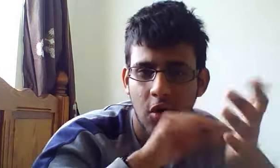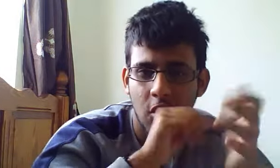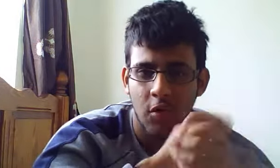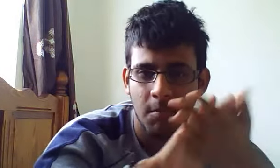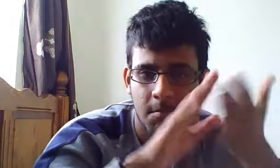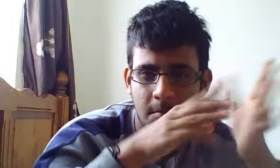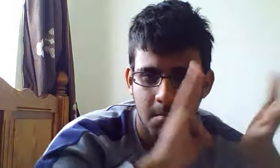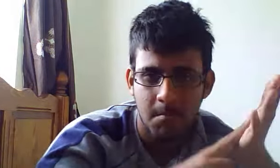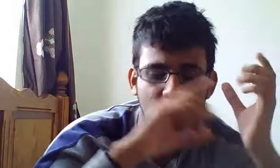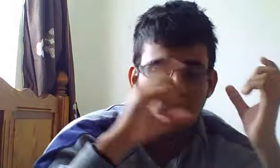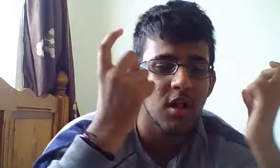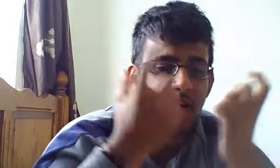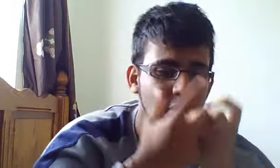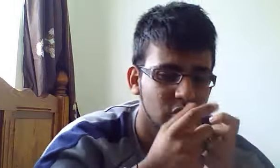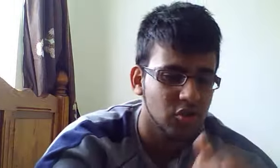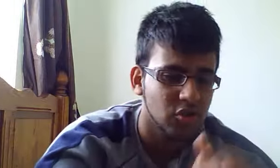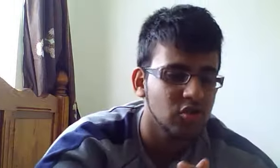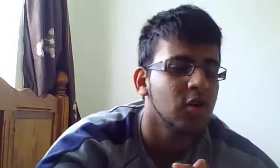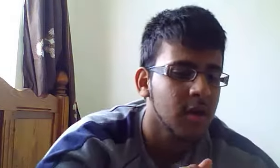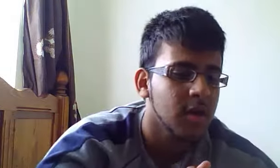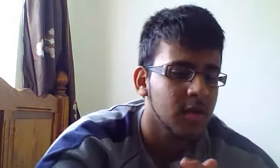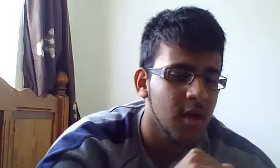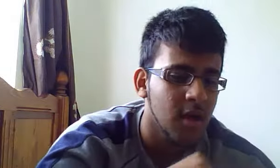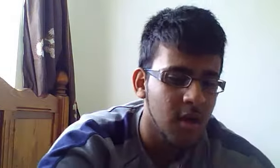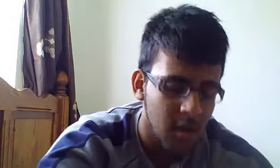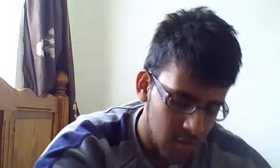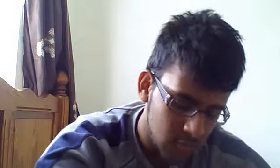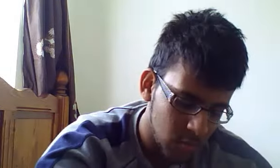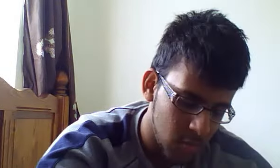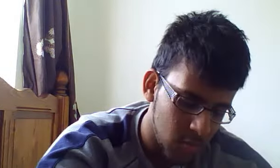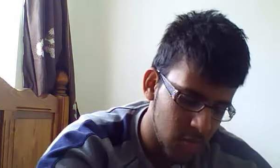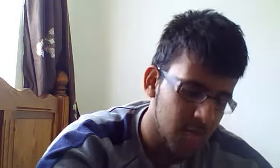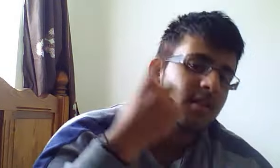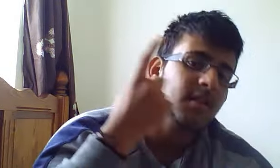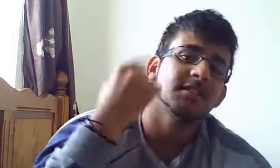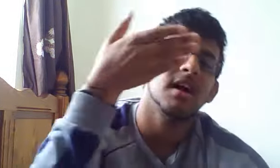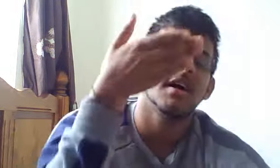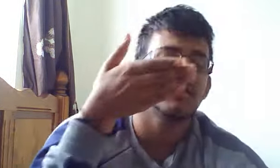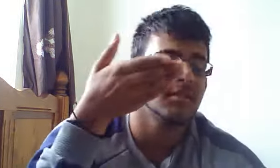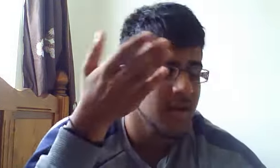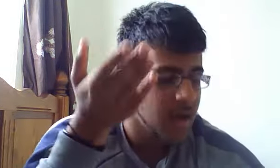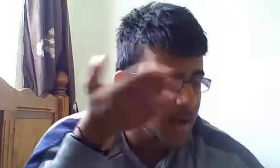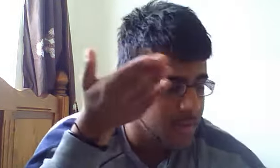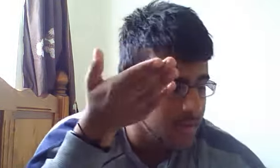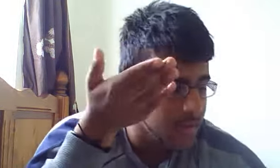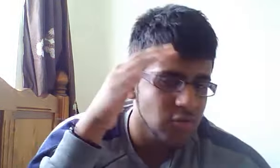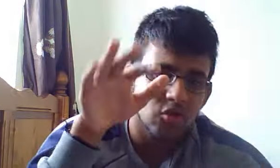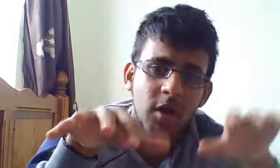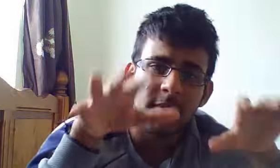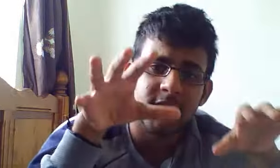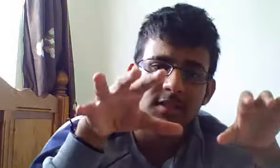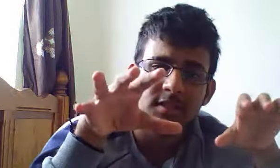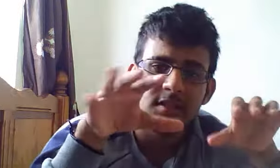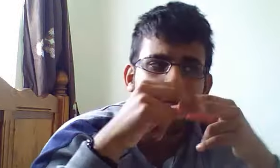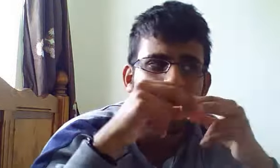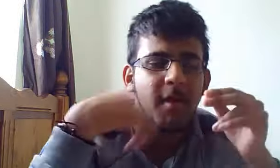Nottingham College. Yeah, no, that's not a new topic with my